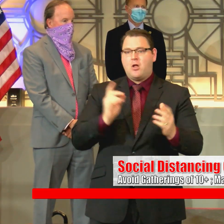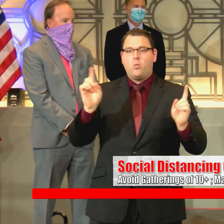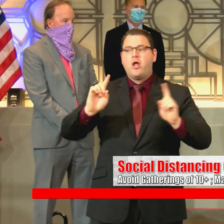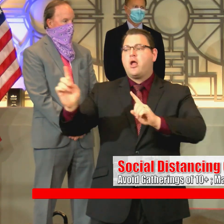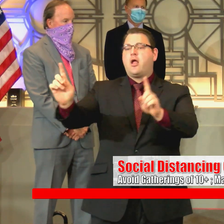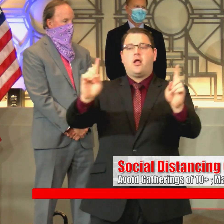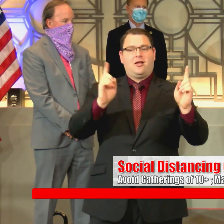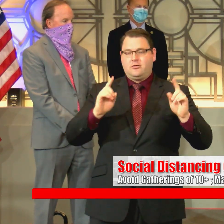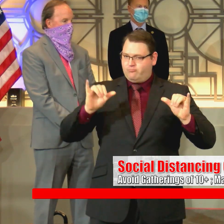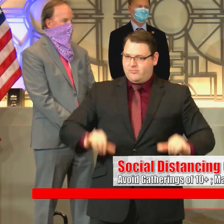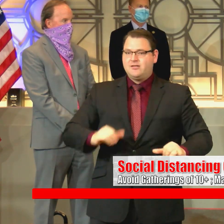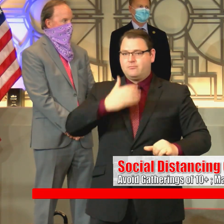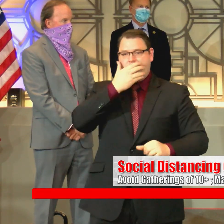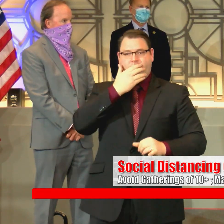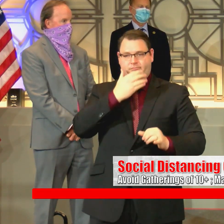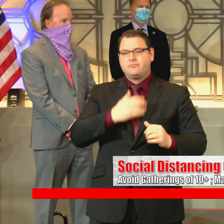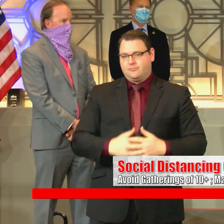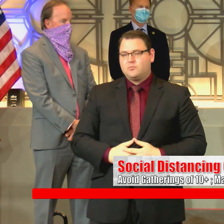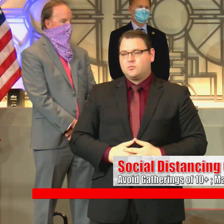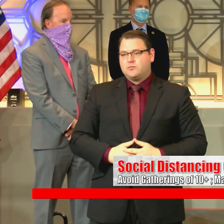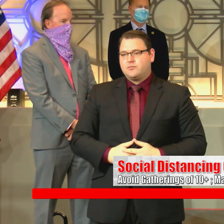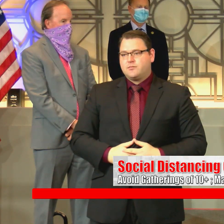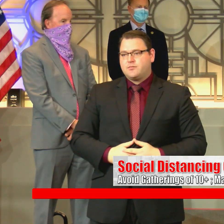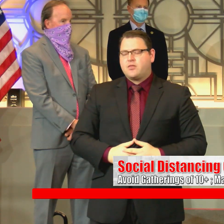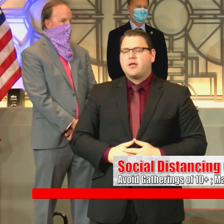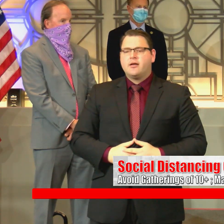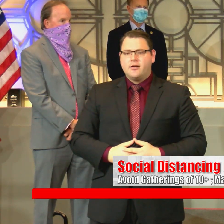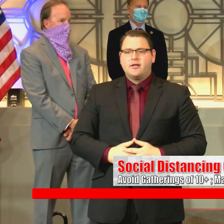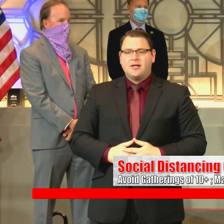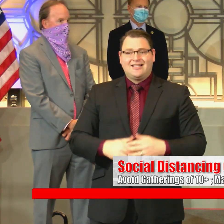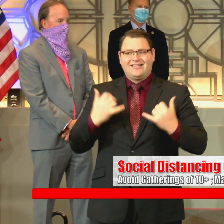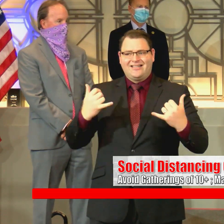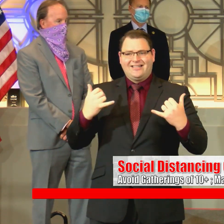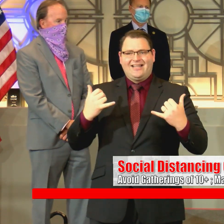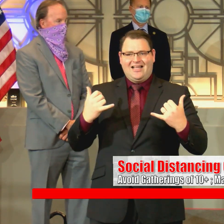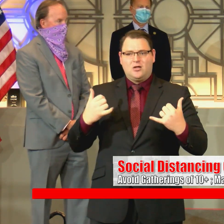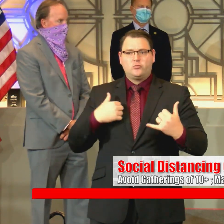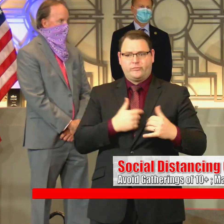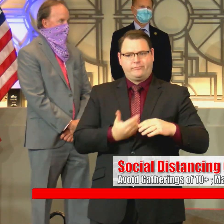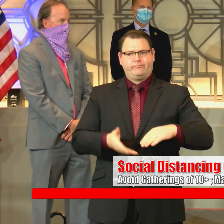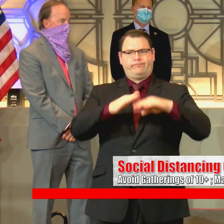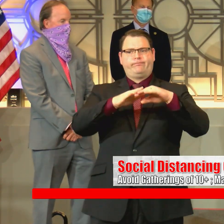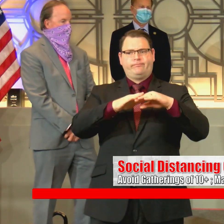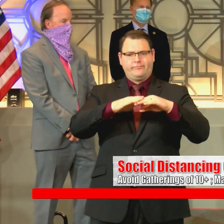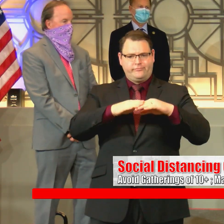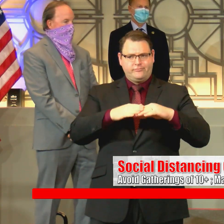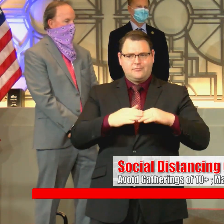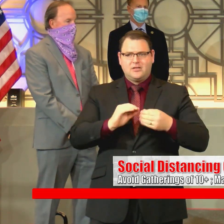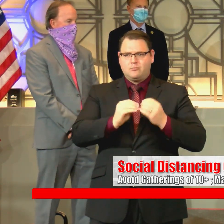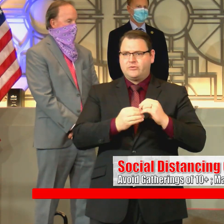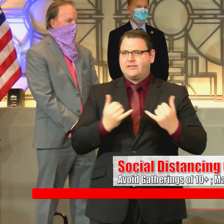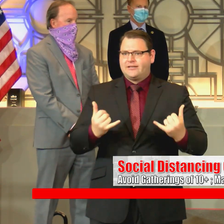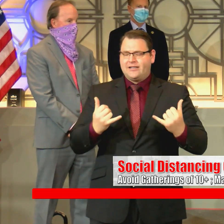because we're now into 4-digit sort of numbers. Yesterday when we reported